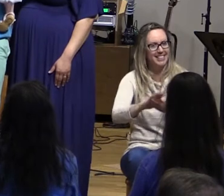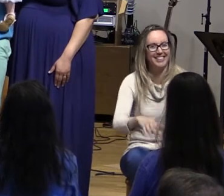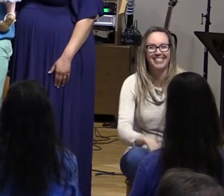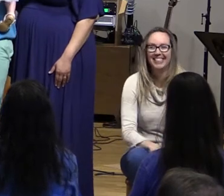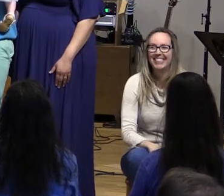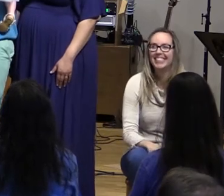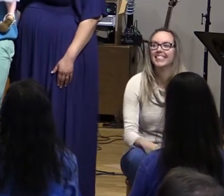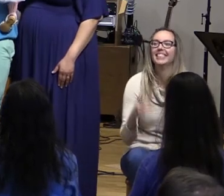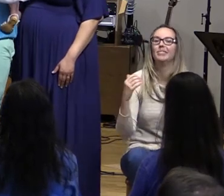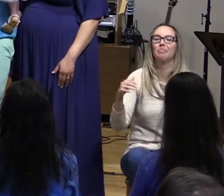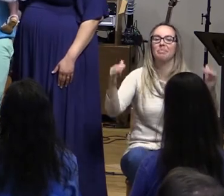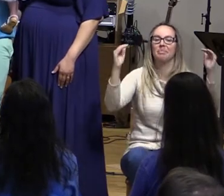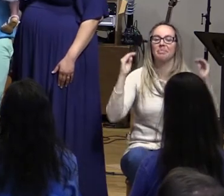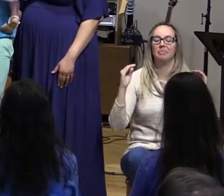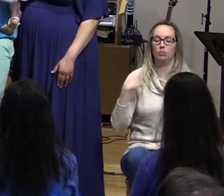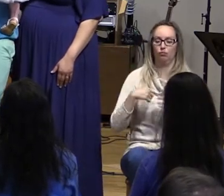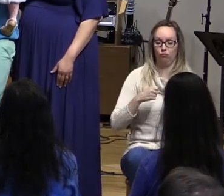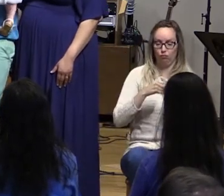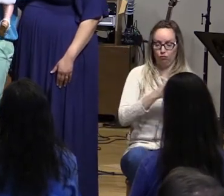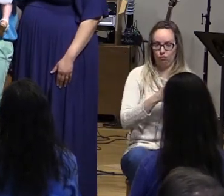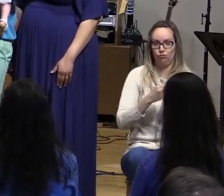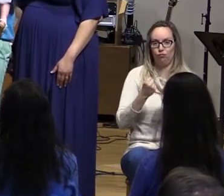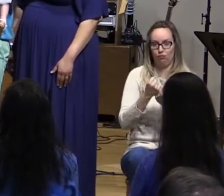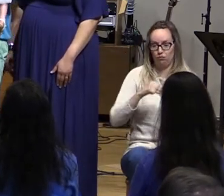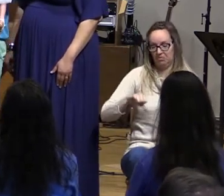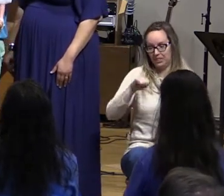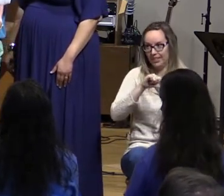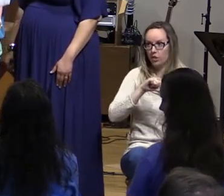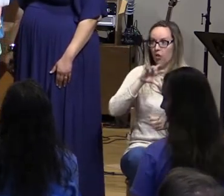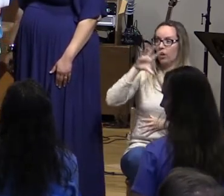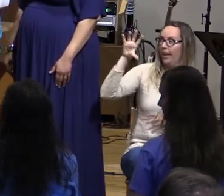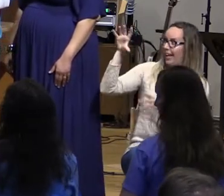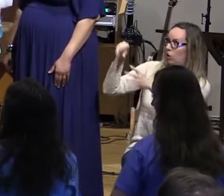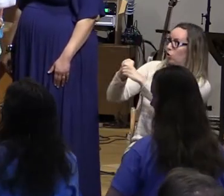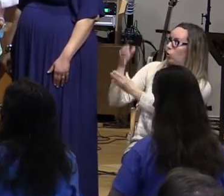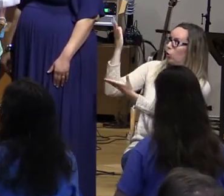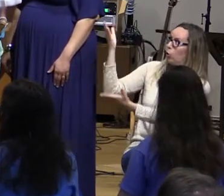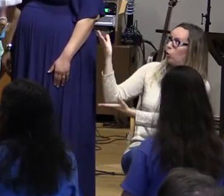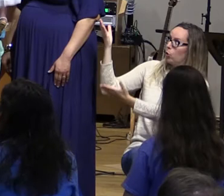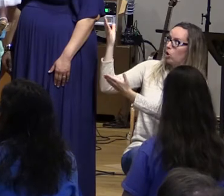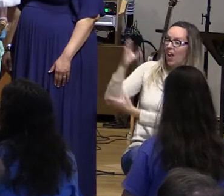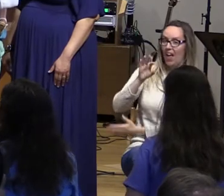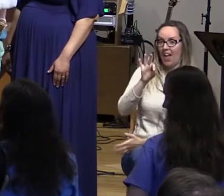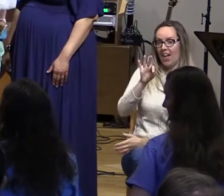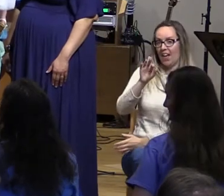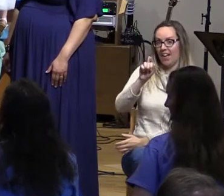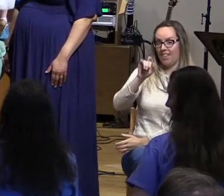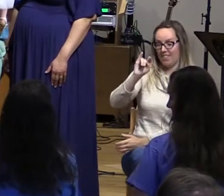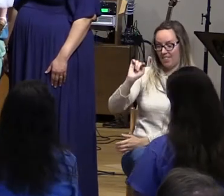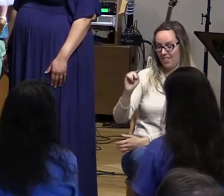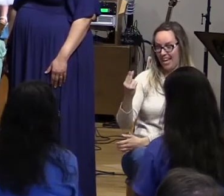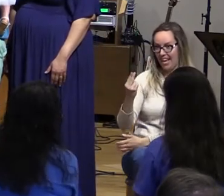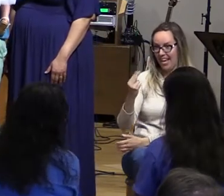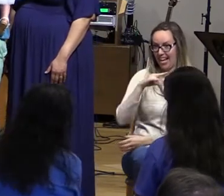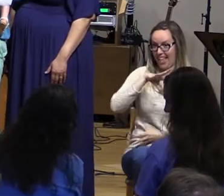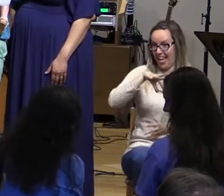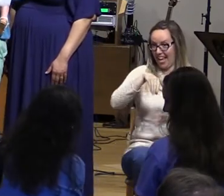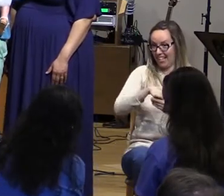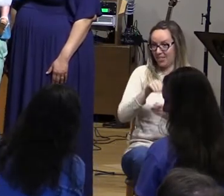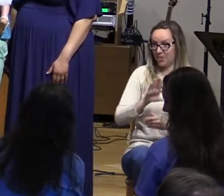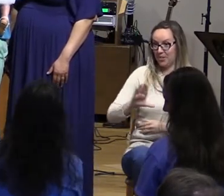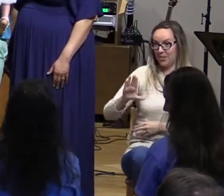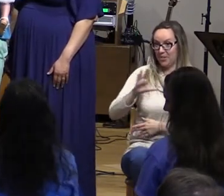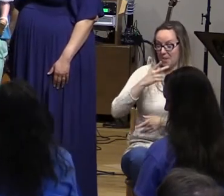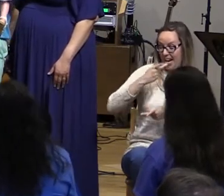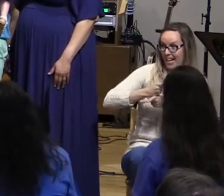Will you nurture one another in the Christian faith and life and include faith now before you in your care? Little longer